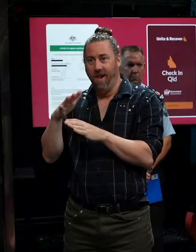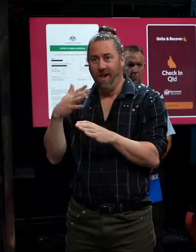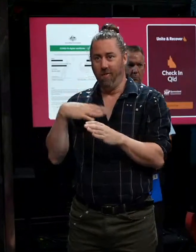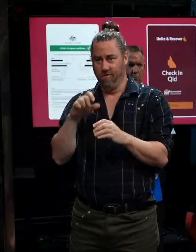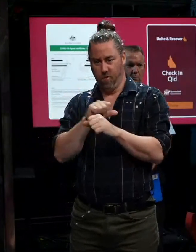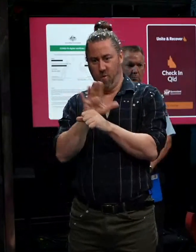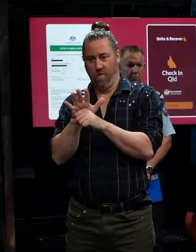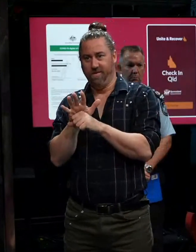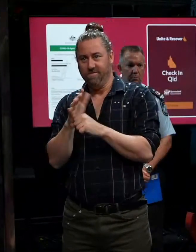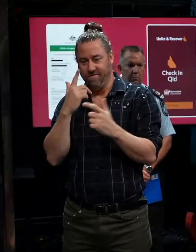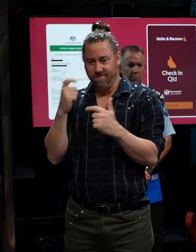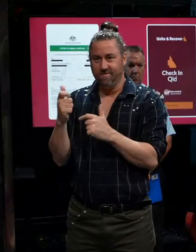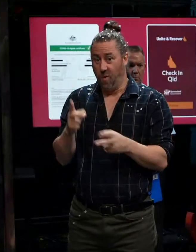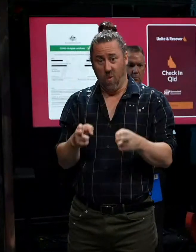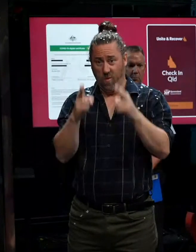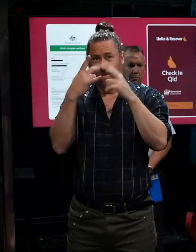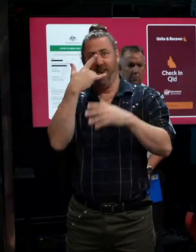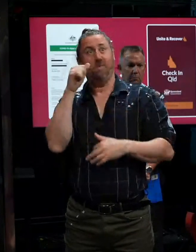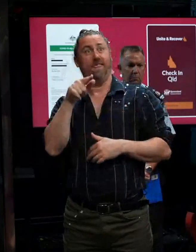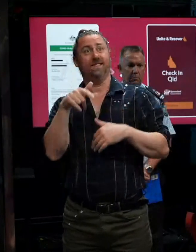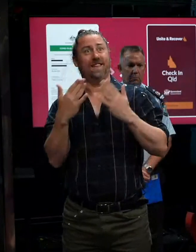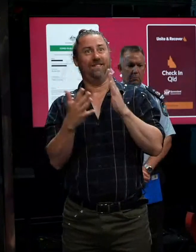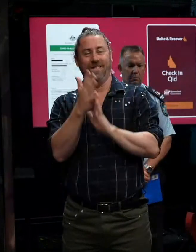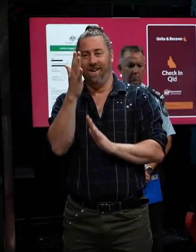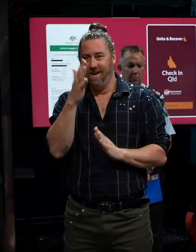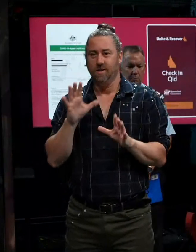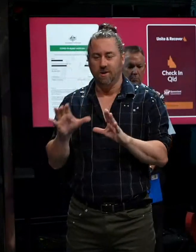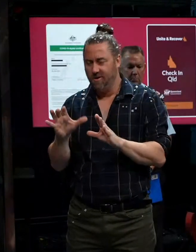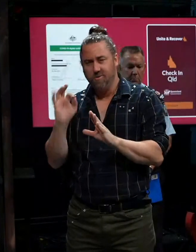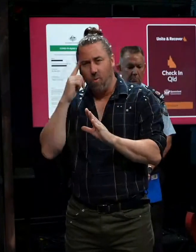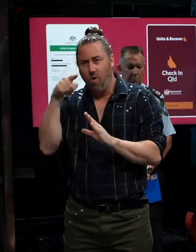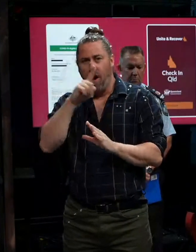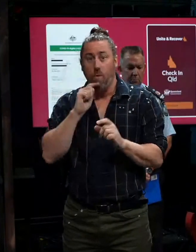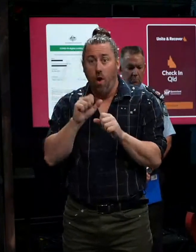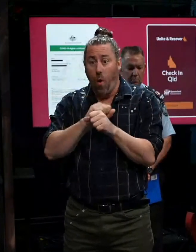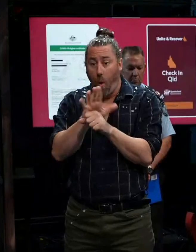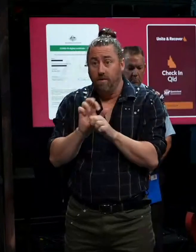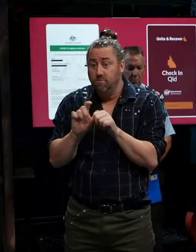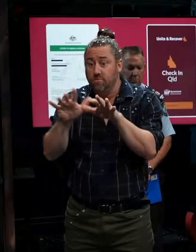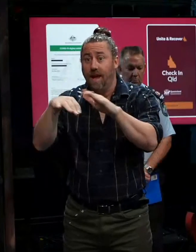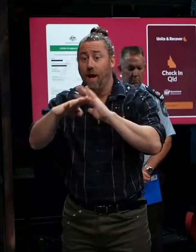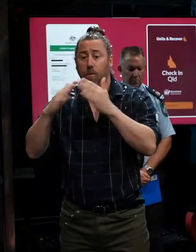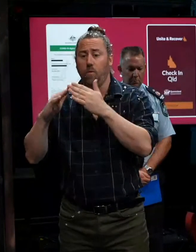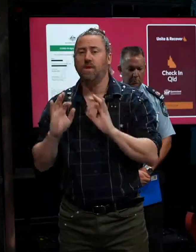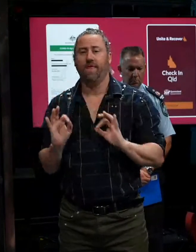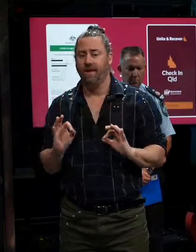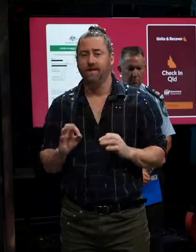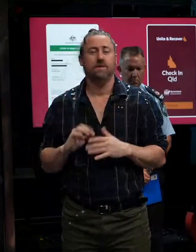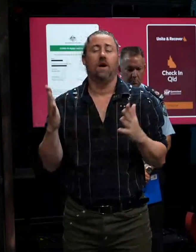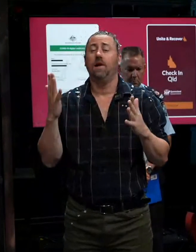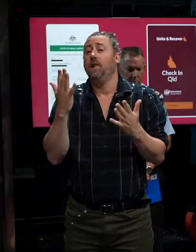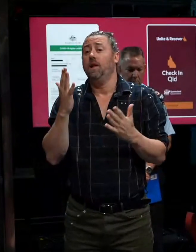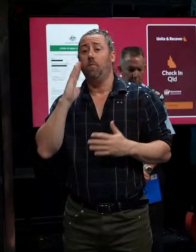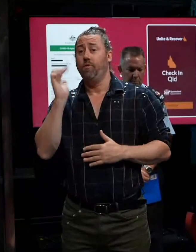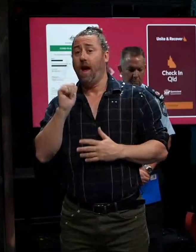for evacuation of any hotels. That's great news. The big thing about all of that, though, is whether it's new strains, whether